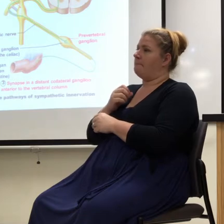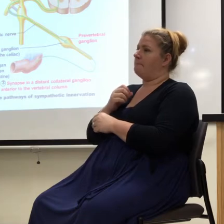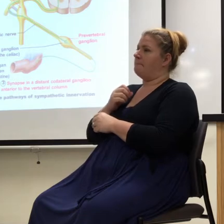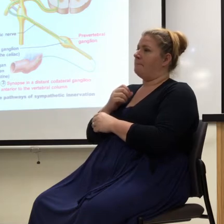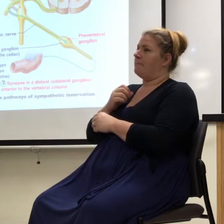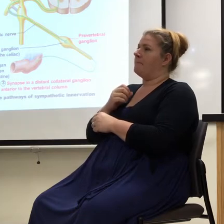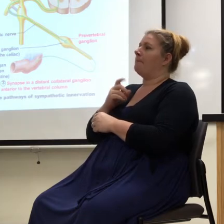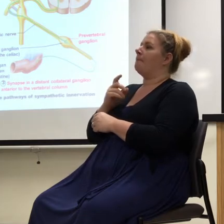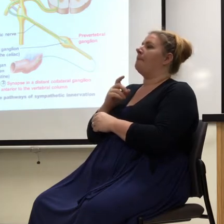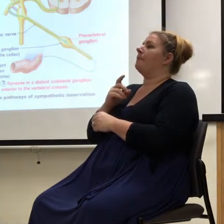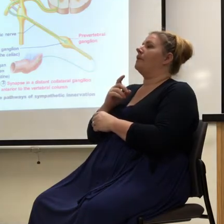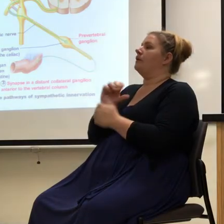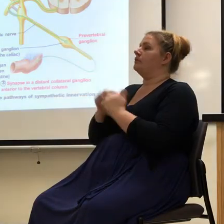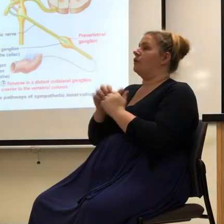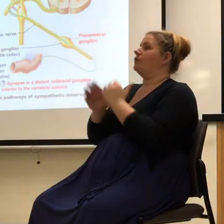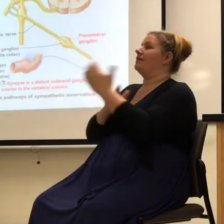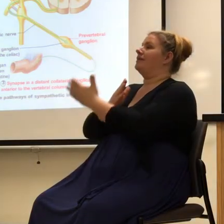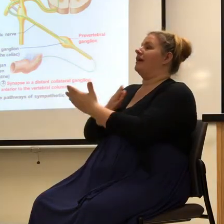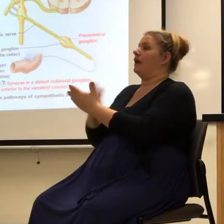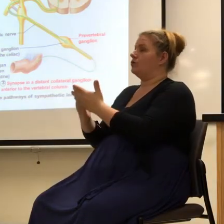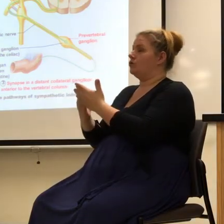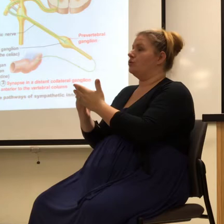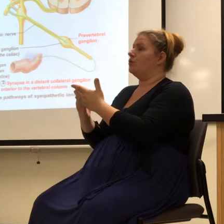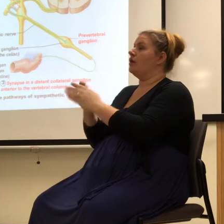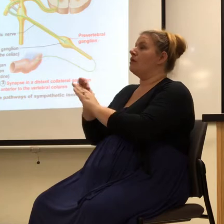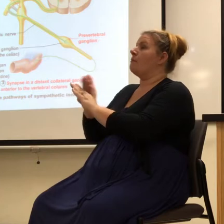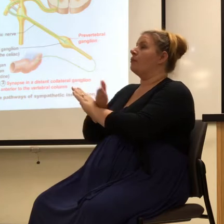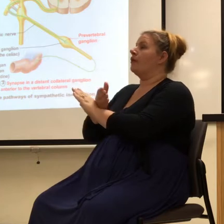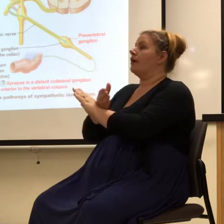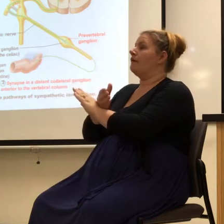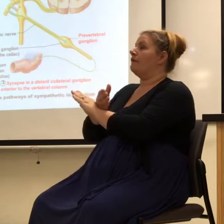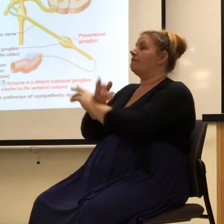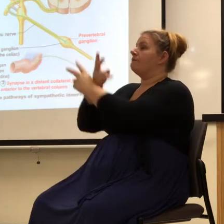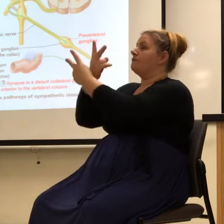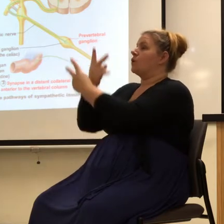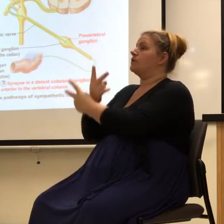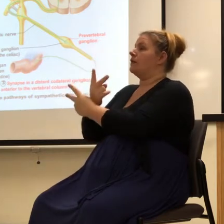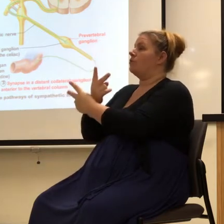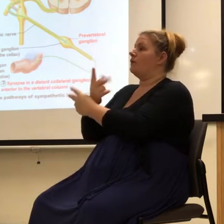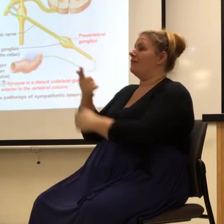To get to the prevertebral ganglion.